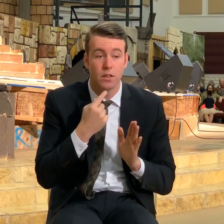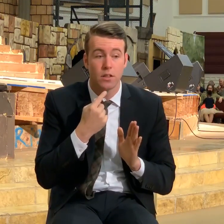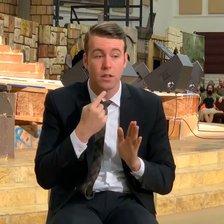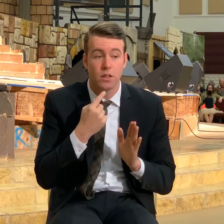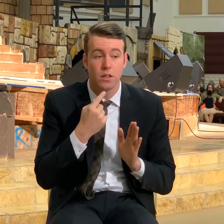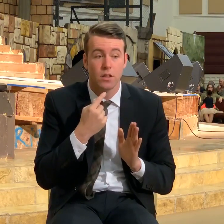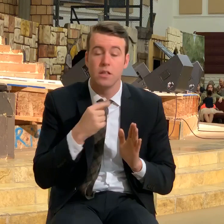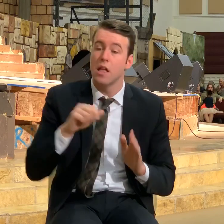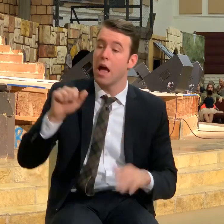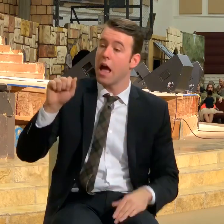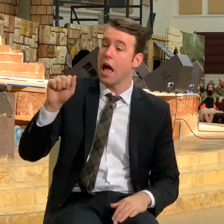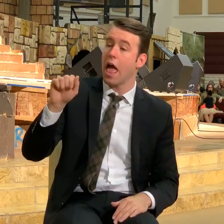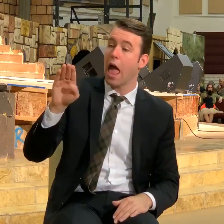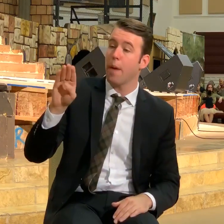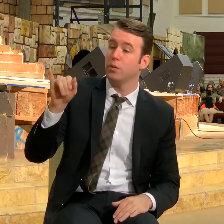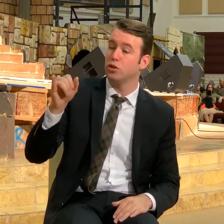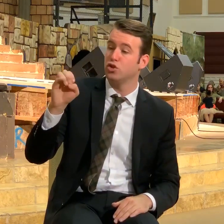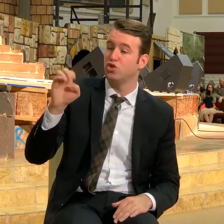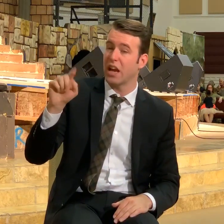abject.